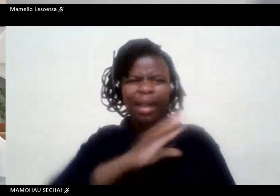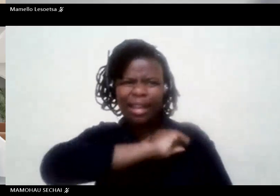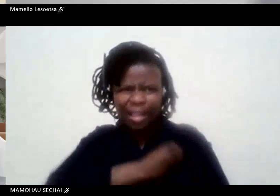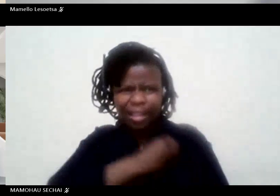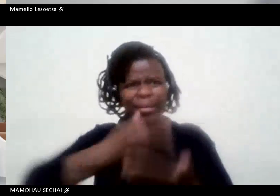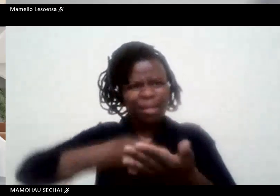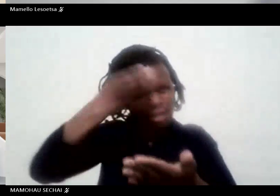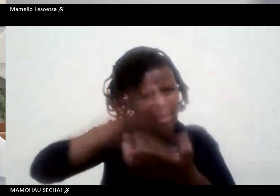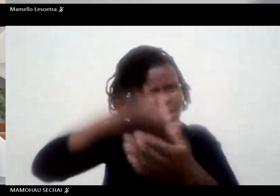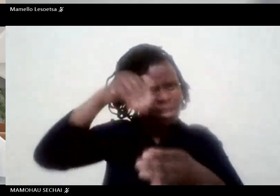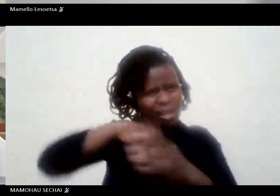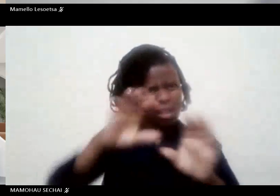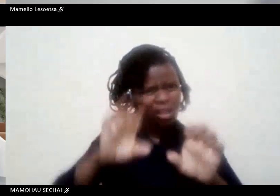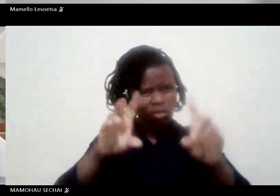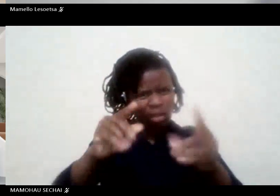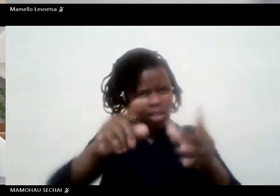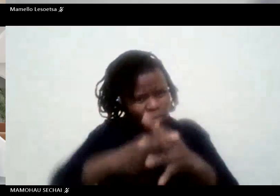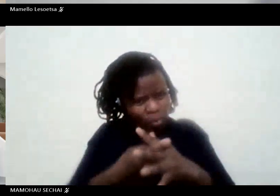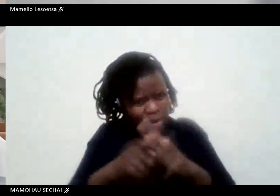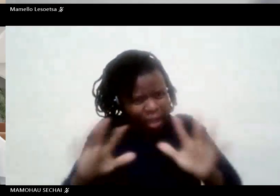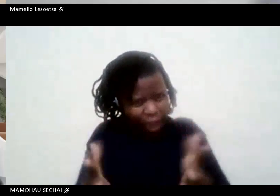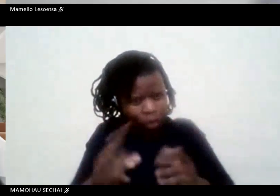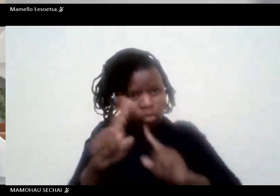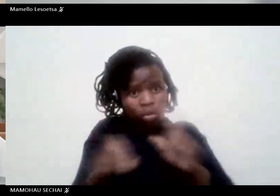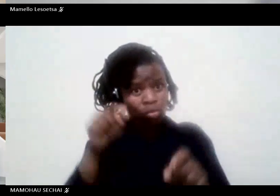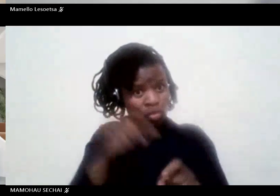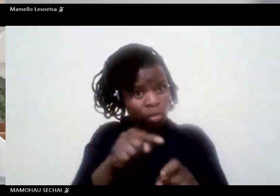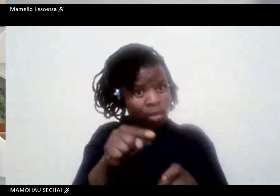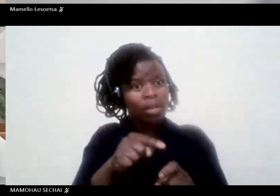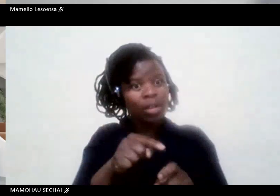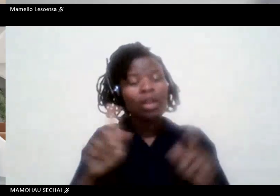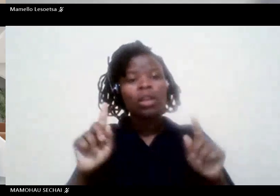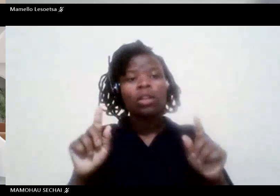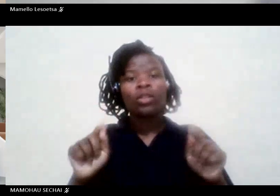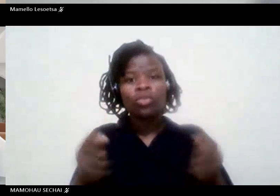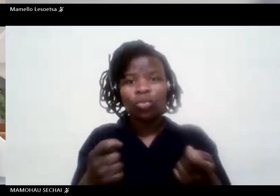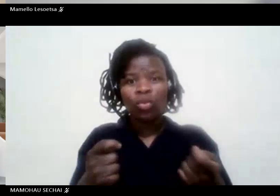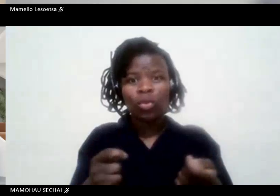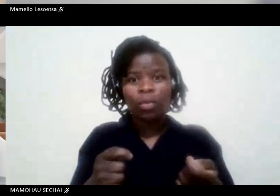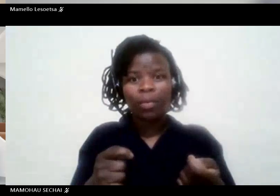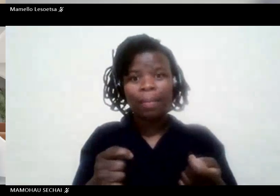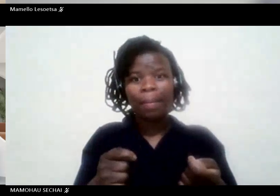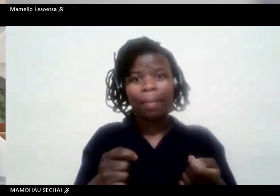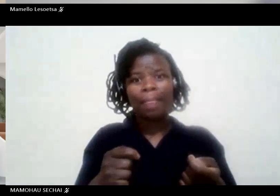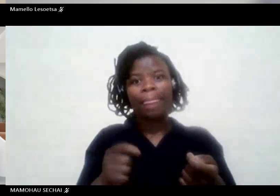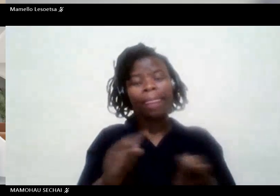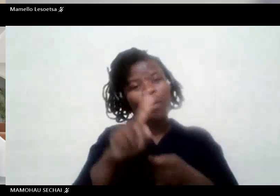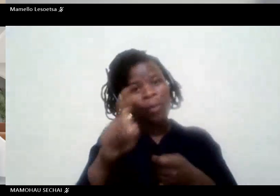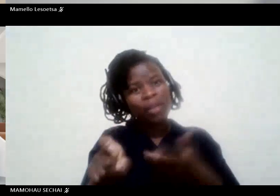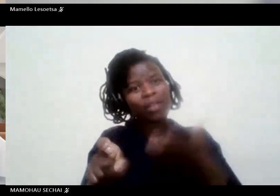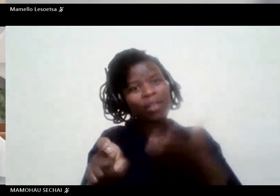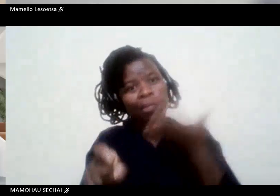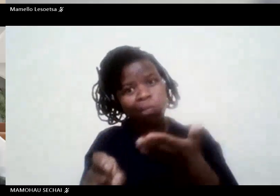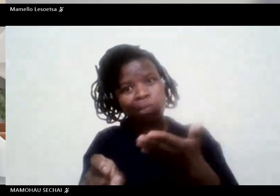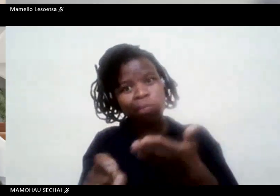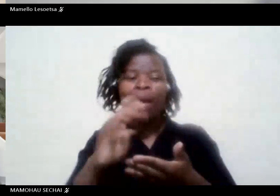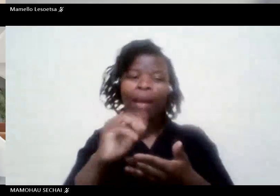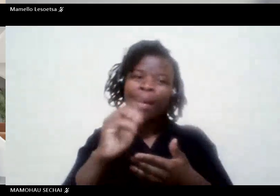education response to those questions? So I'm not going to give answer. So Afikile's question is there. Mr. Bata's question is